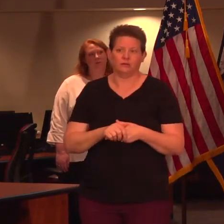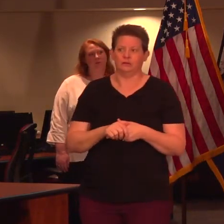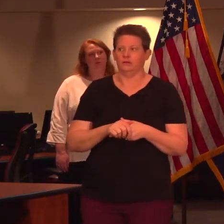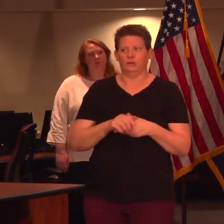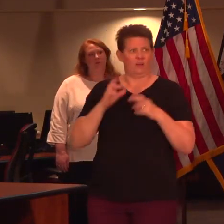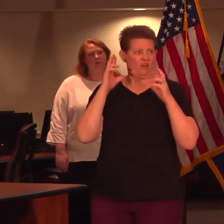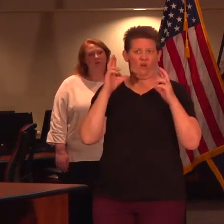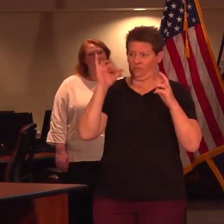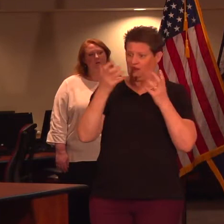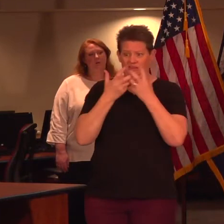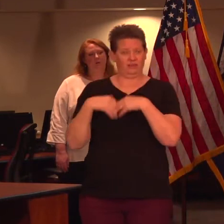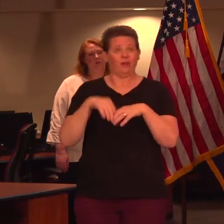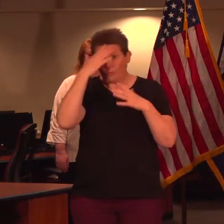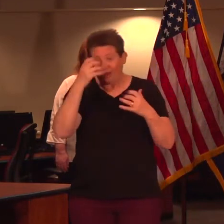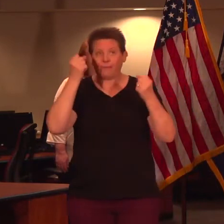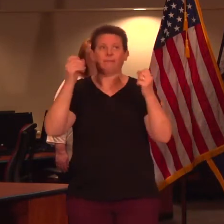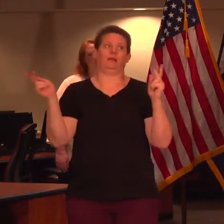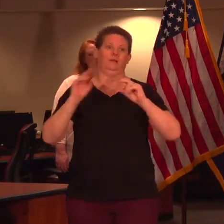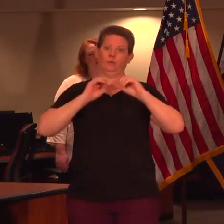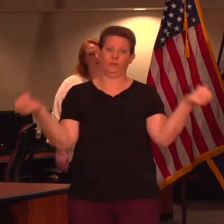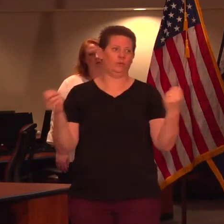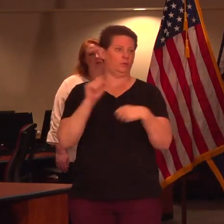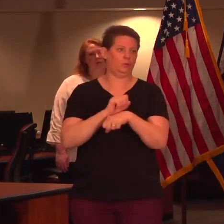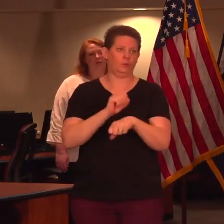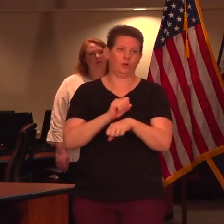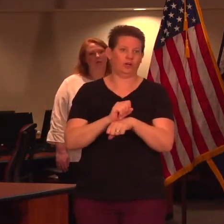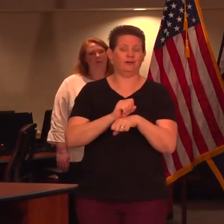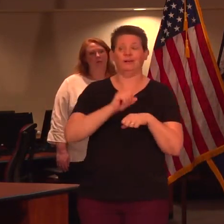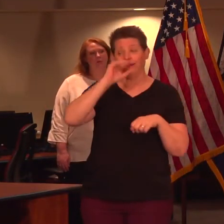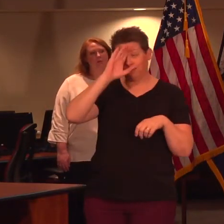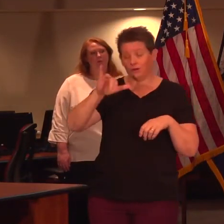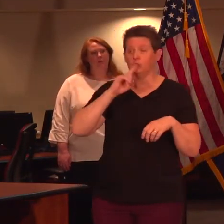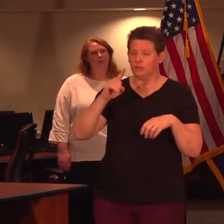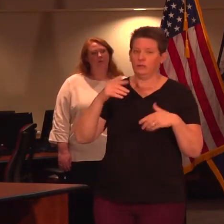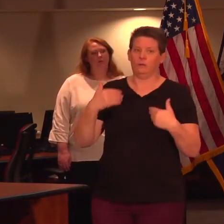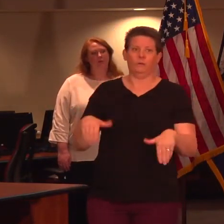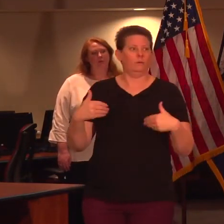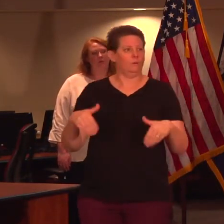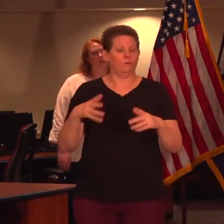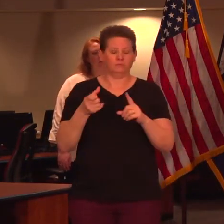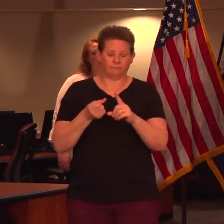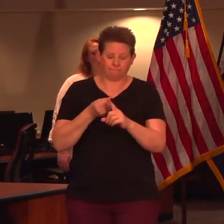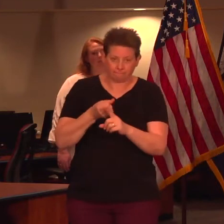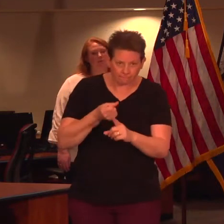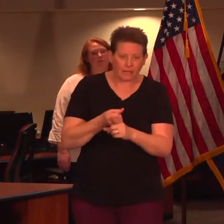because there are a lot of people out of work. And this is a crushing thing, not only to those people and their families, but to business in South